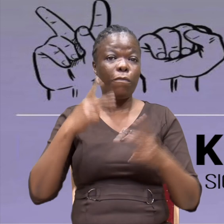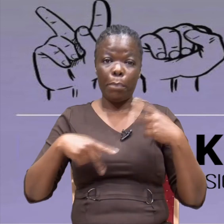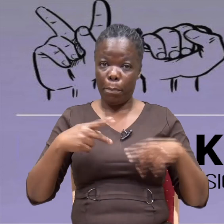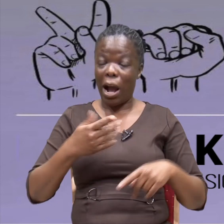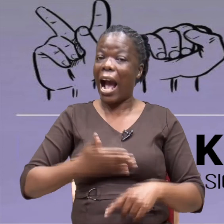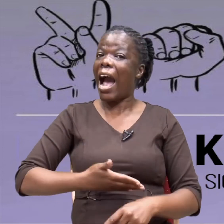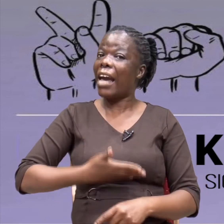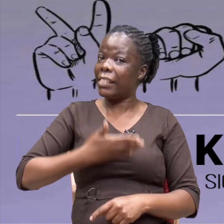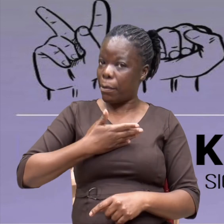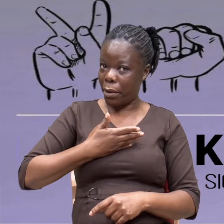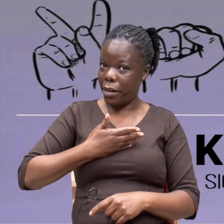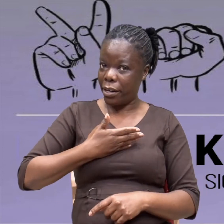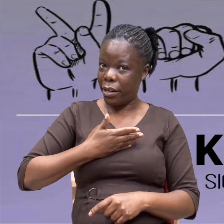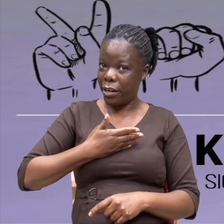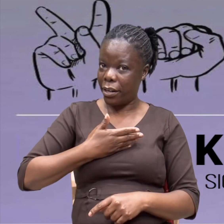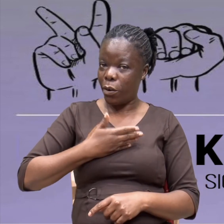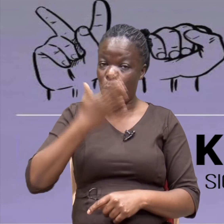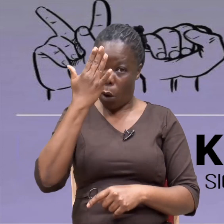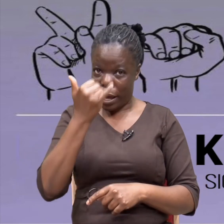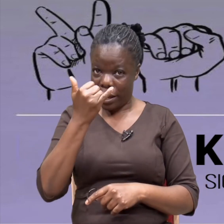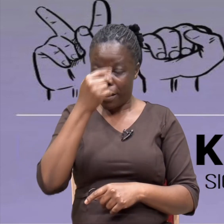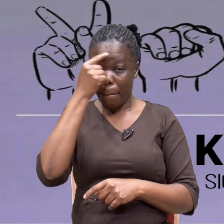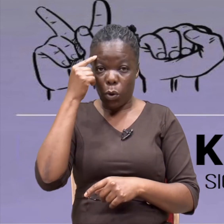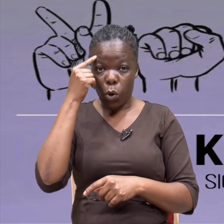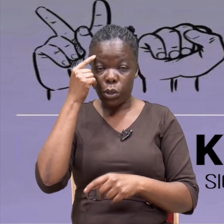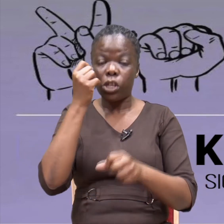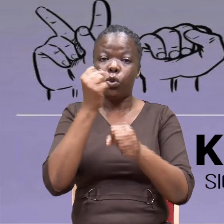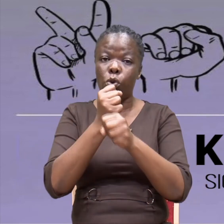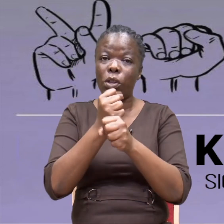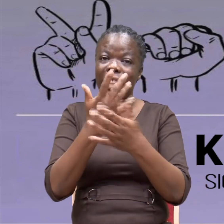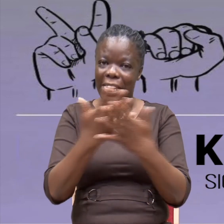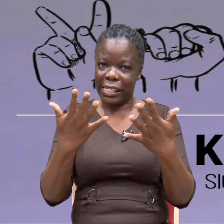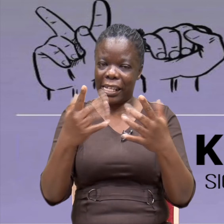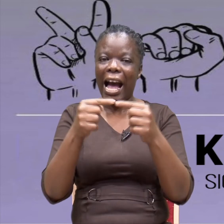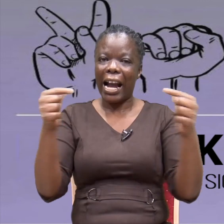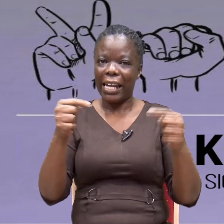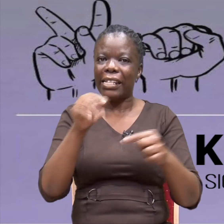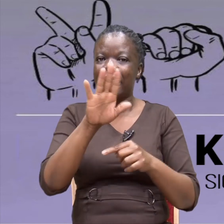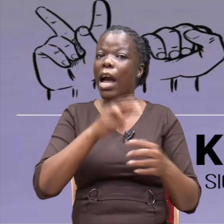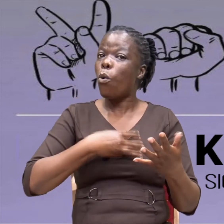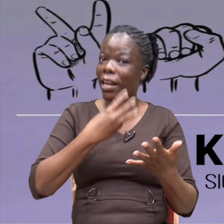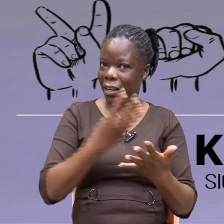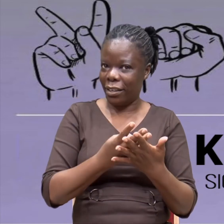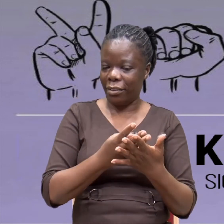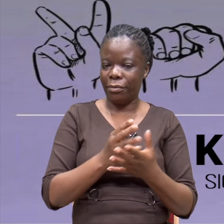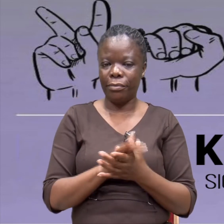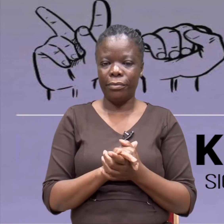people are high-tempered. Why? Because you do things against their will.